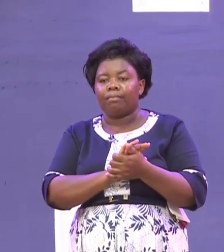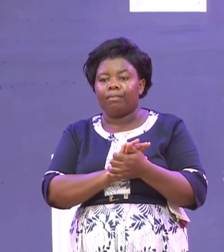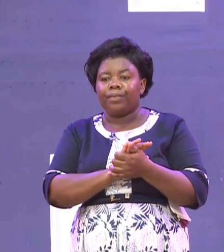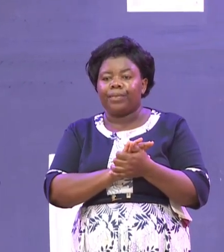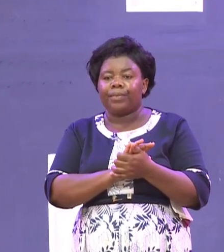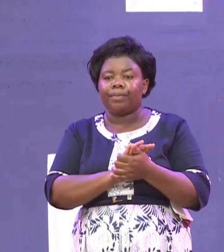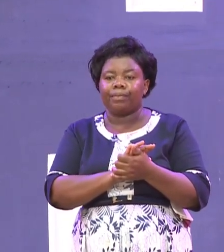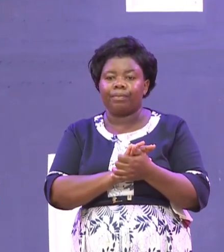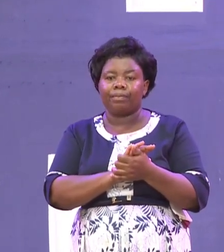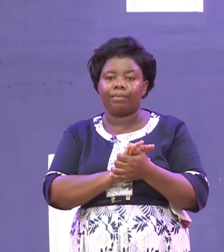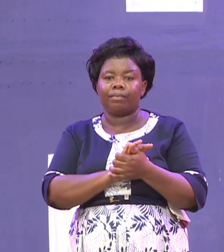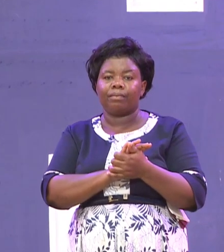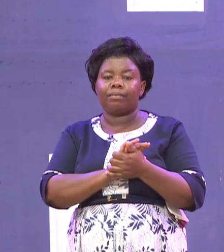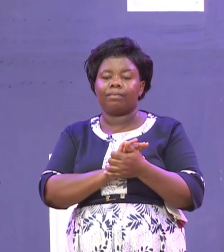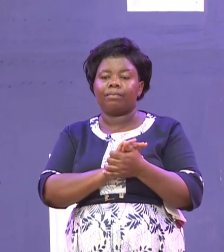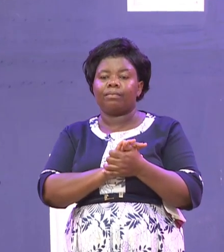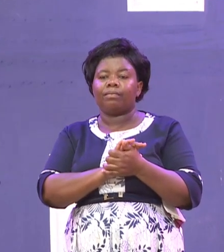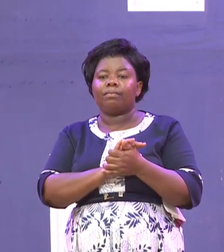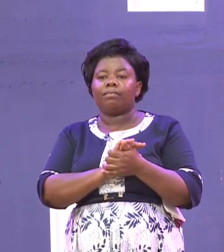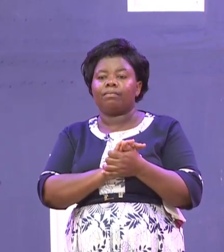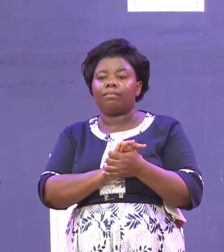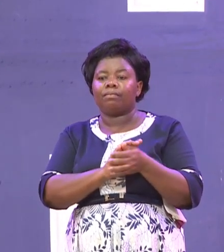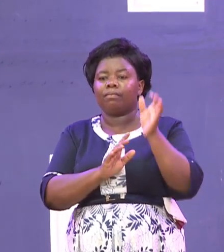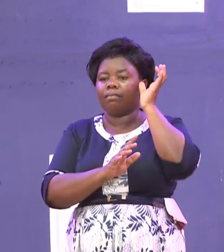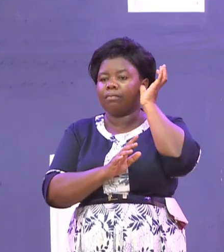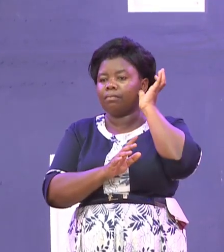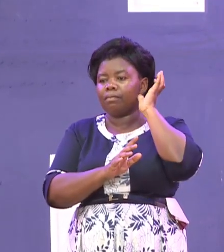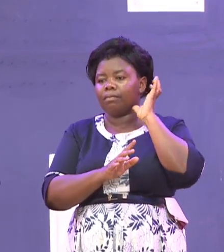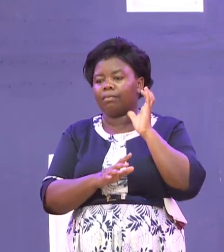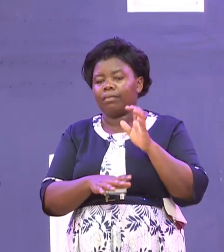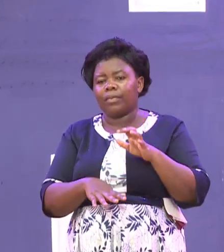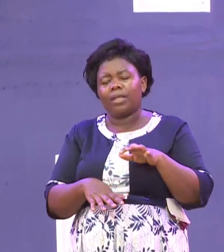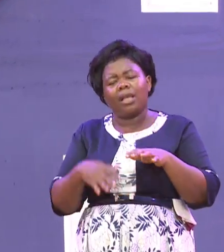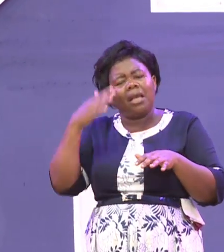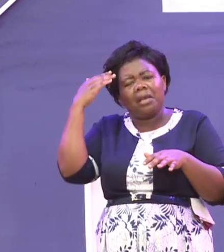can't reach him because they find the shield, the hand of God. I